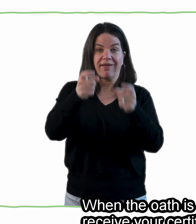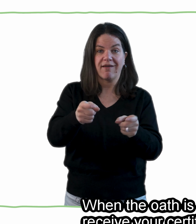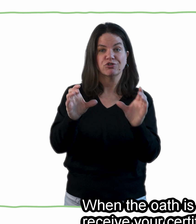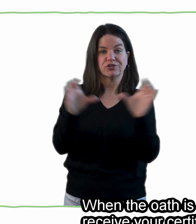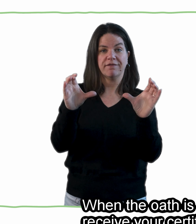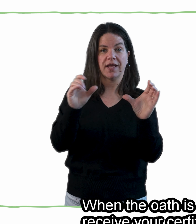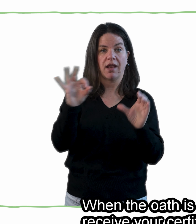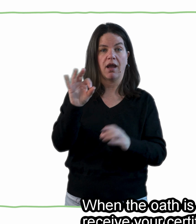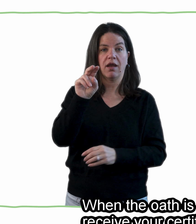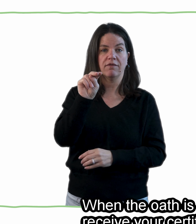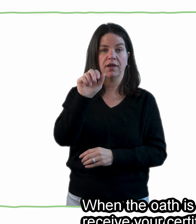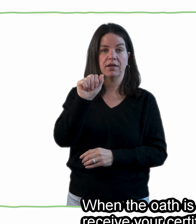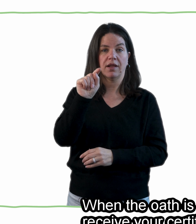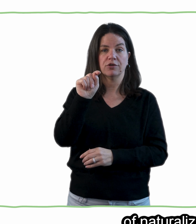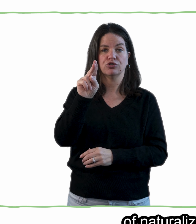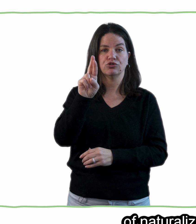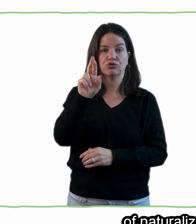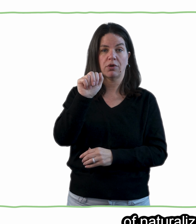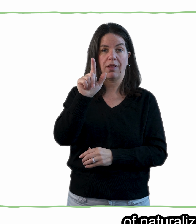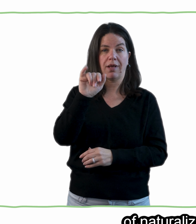you will receive your certificate of naturalization.